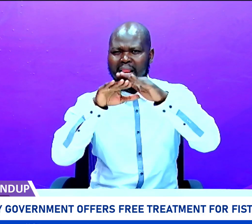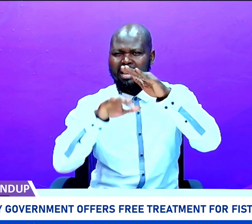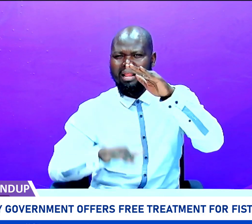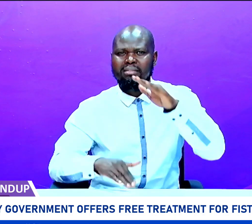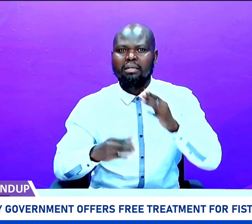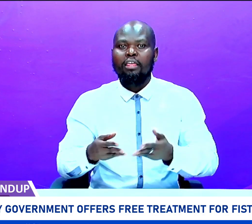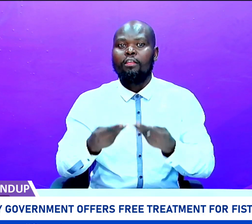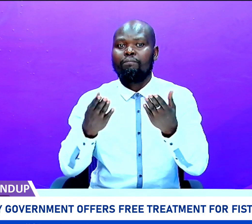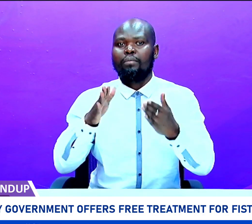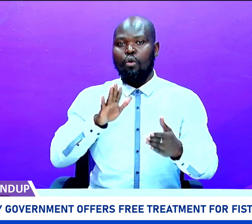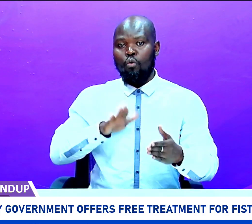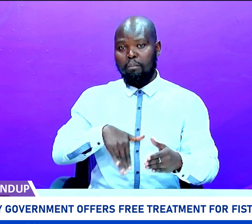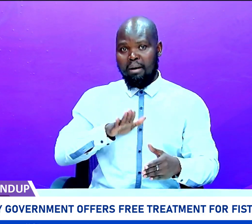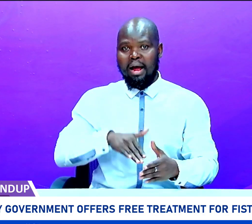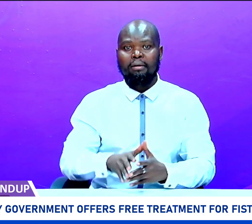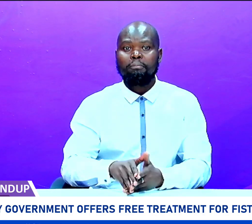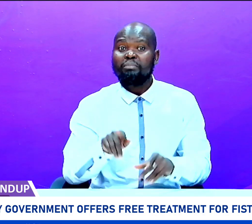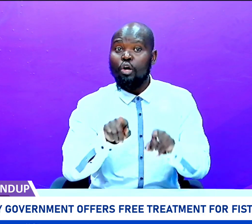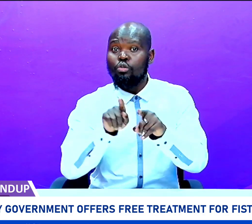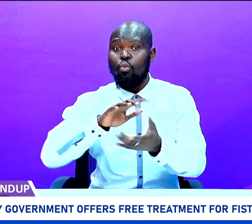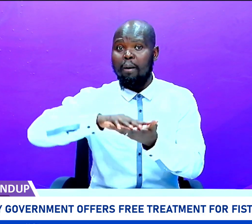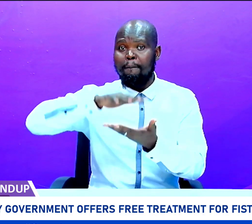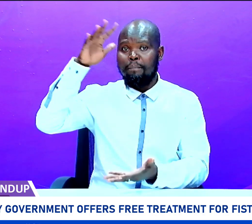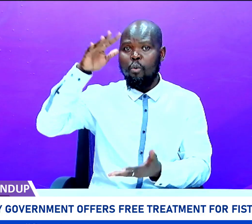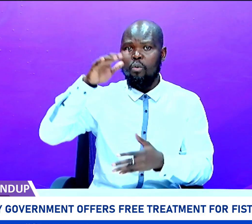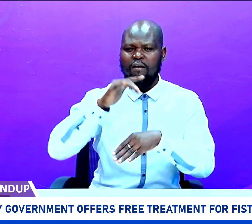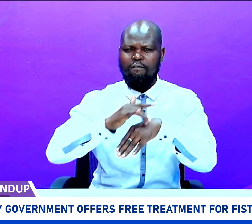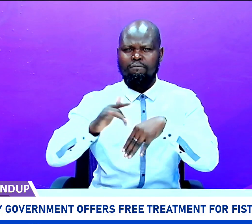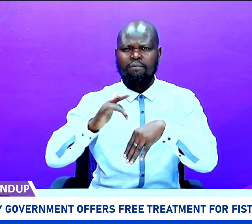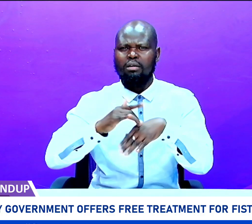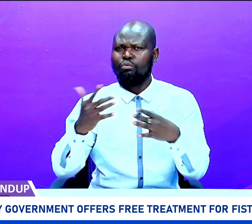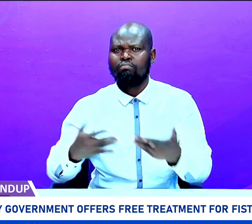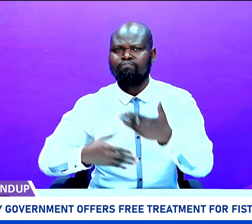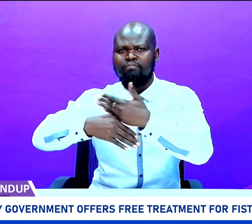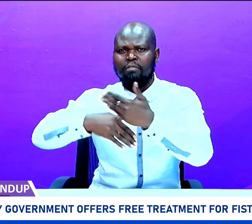fistula in a bid to reduce its prevalence among women.